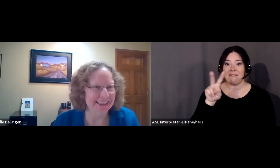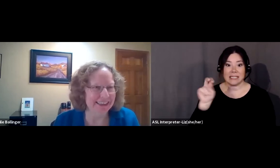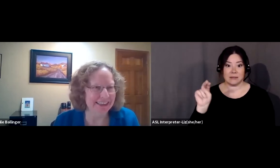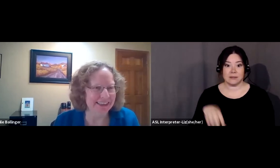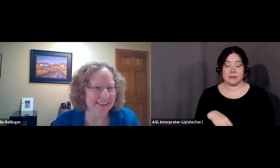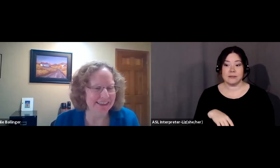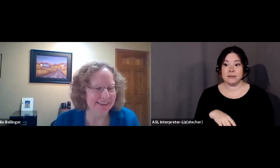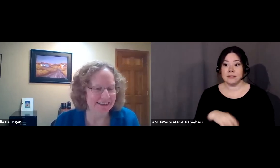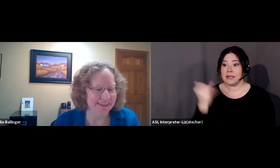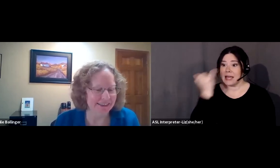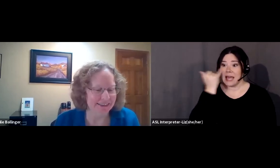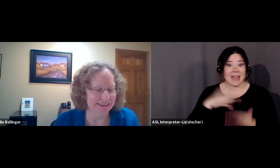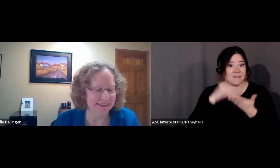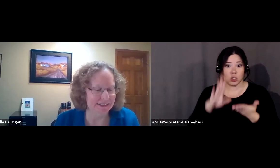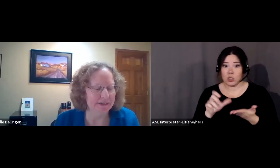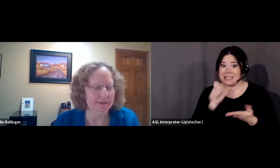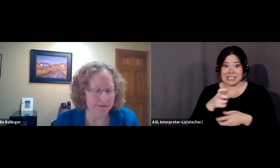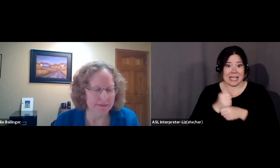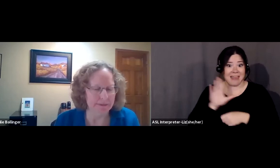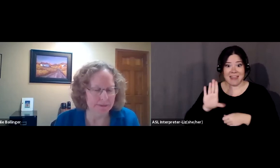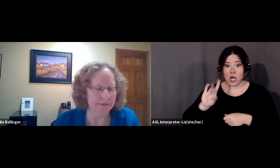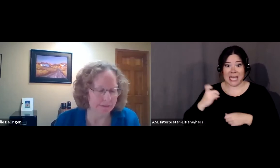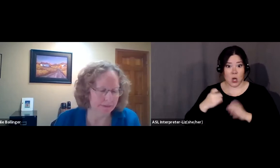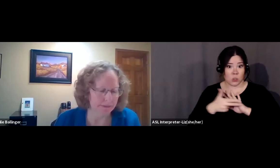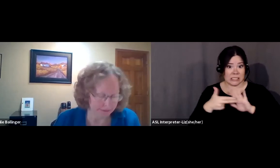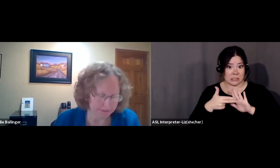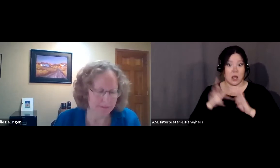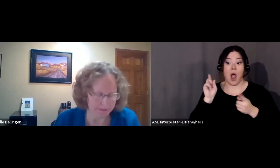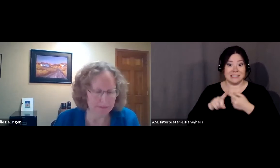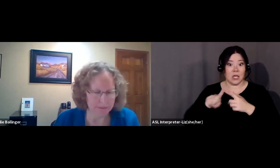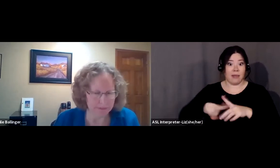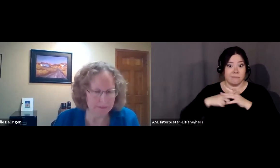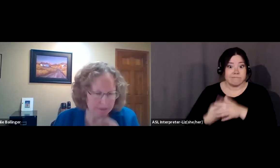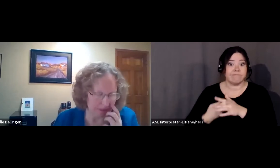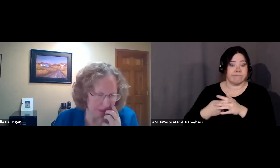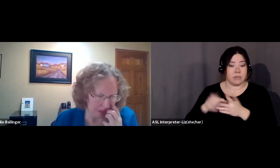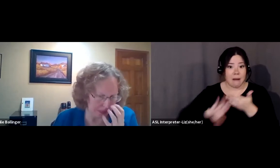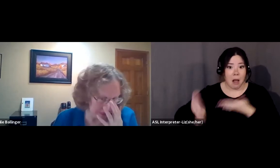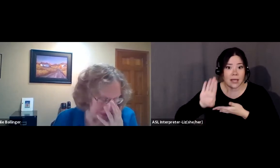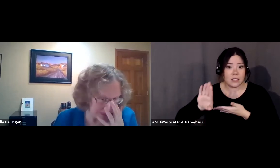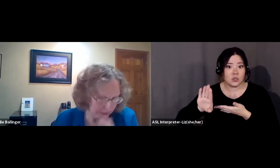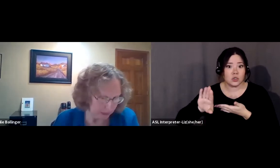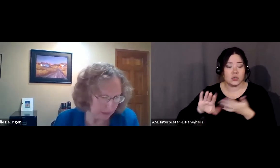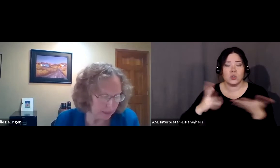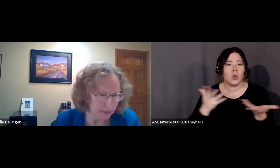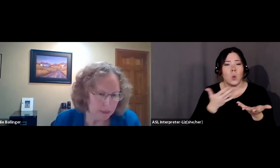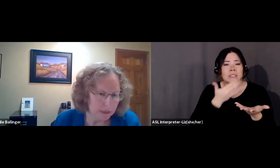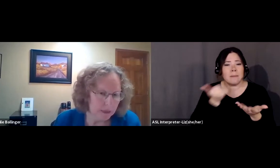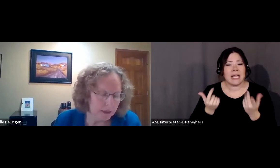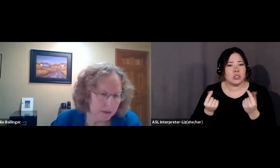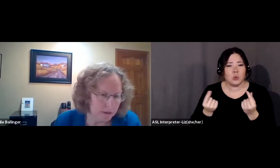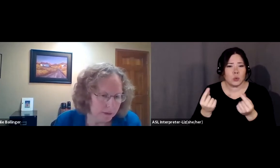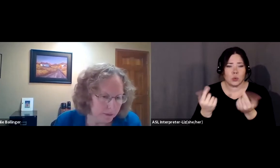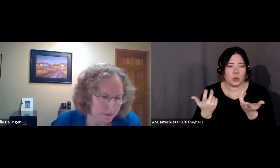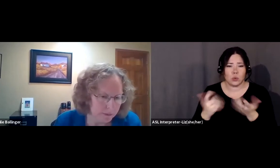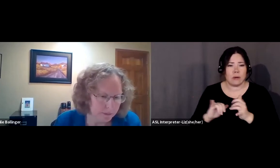student doesn't receive their diagnosis until they enter into college, what would be the best course of action or systems